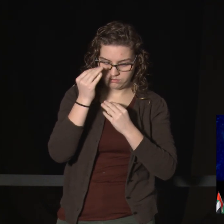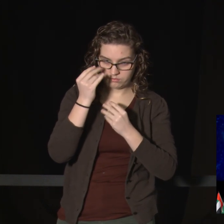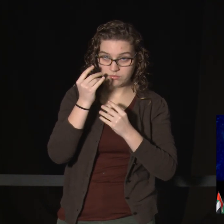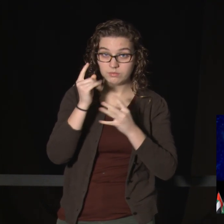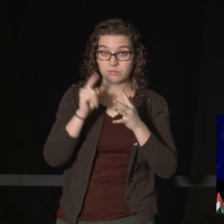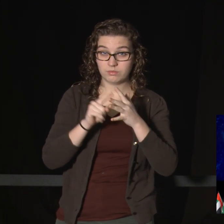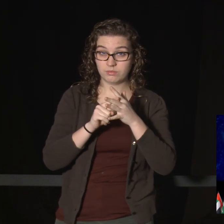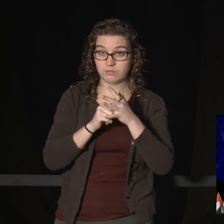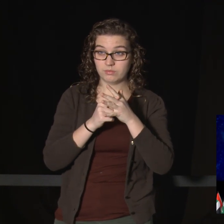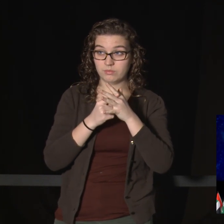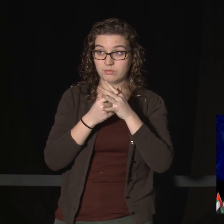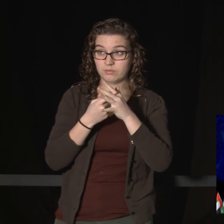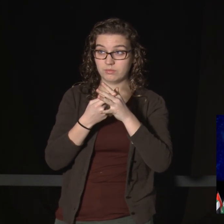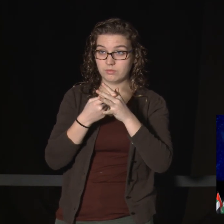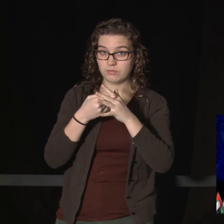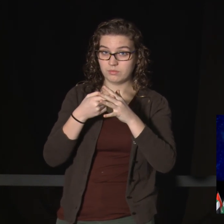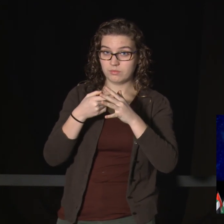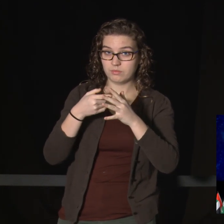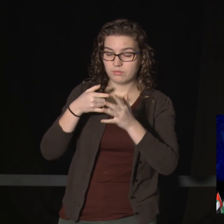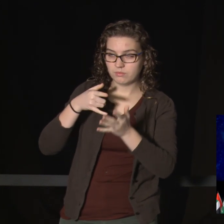And he begins to pull the plane up